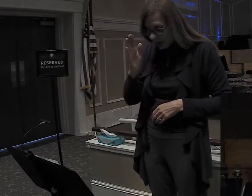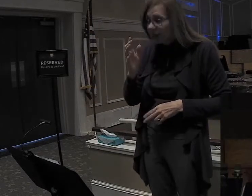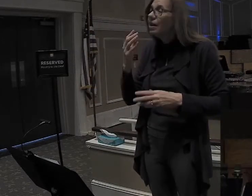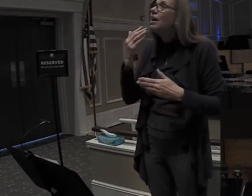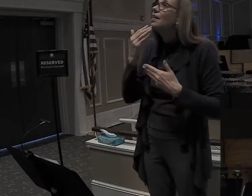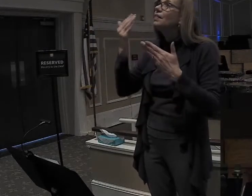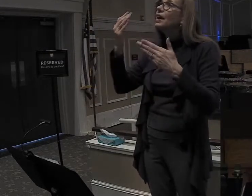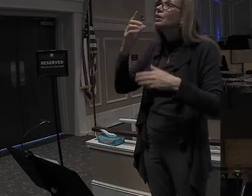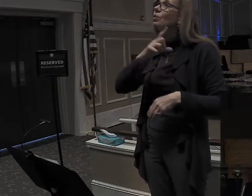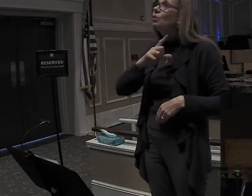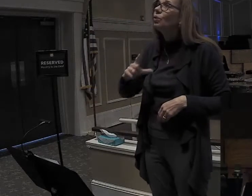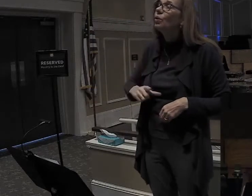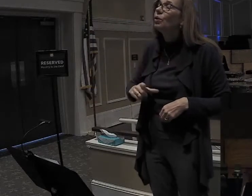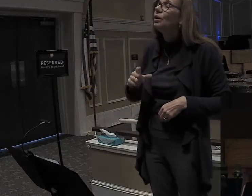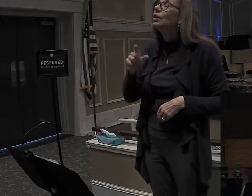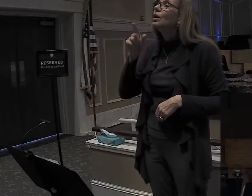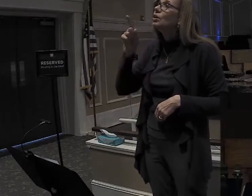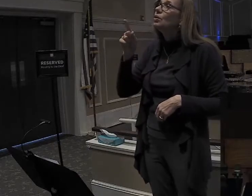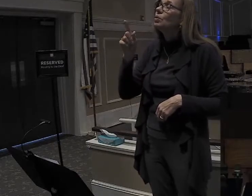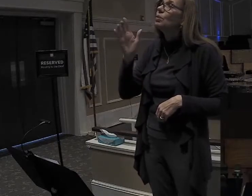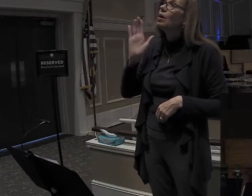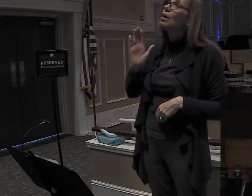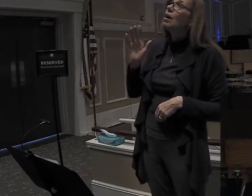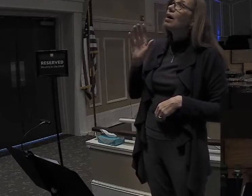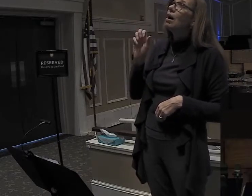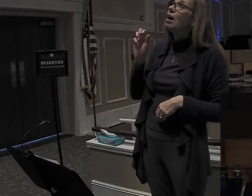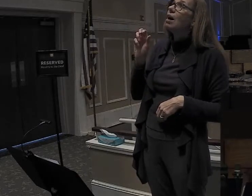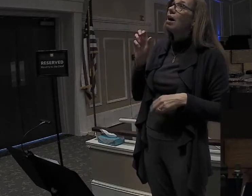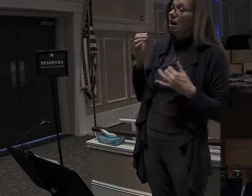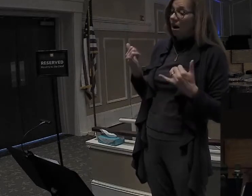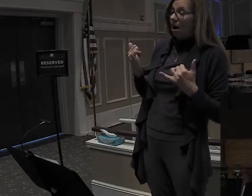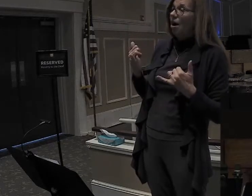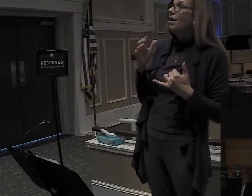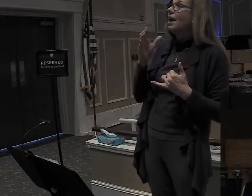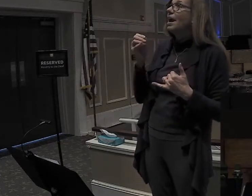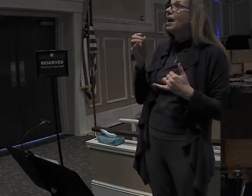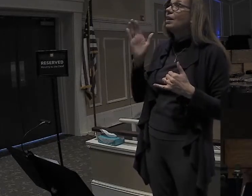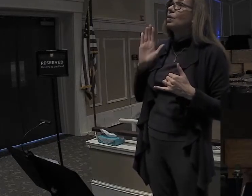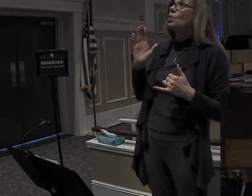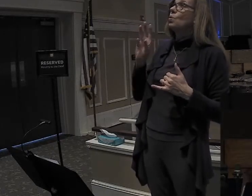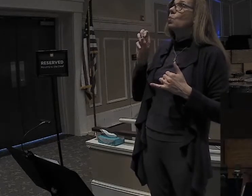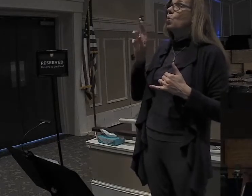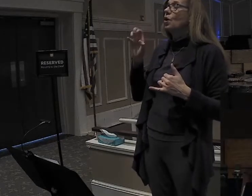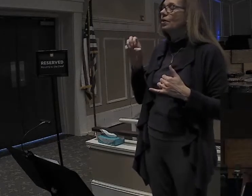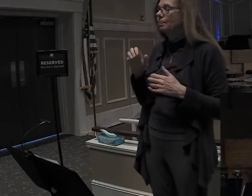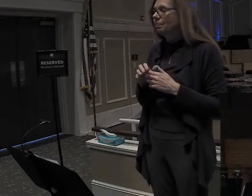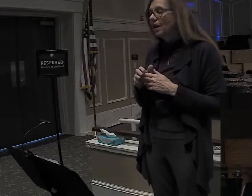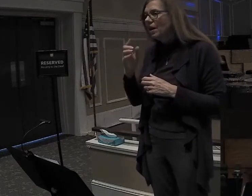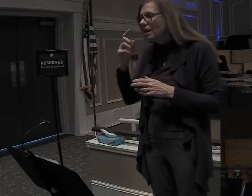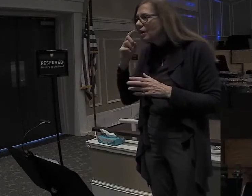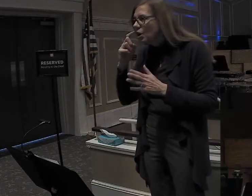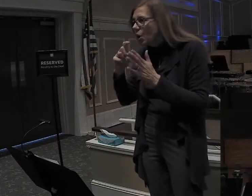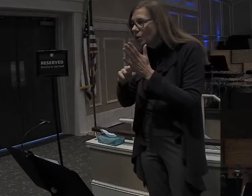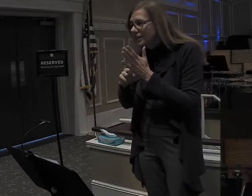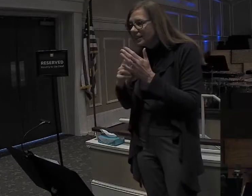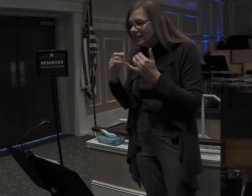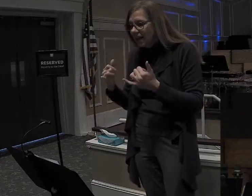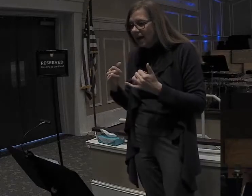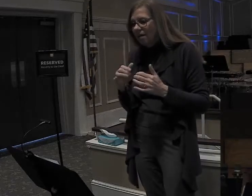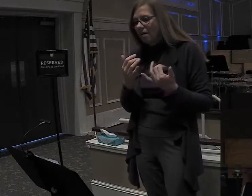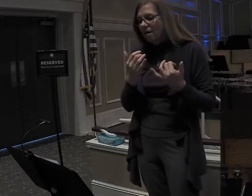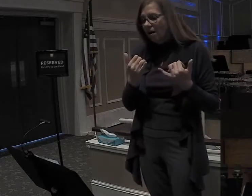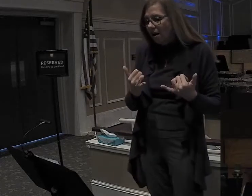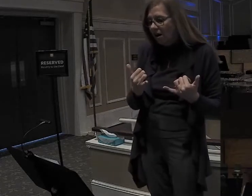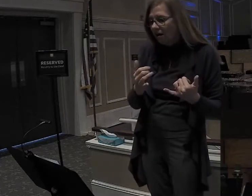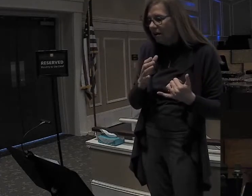you thanks, O Lord God, who are and who were." You'll notice there in the earlier in Revelation, they rejoiced in